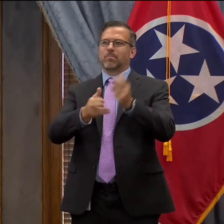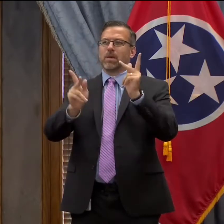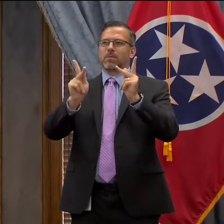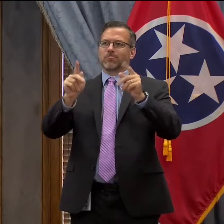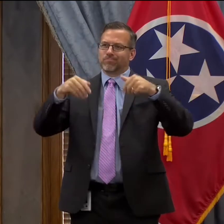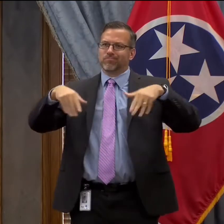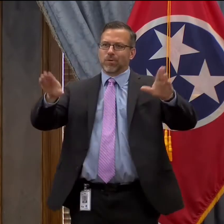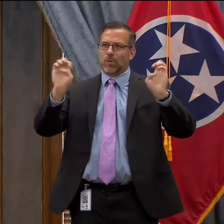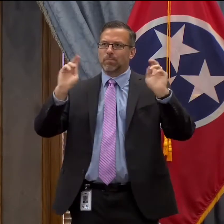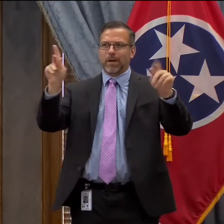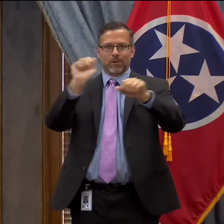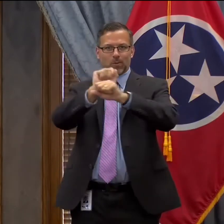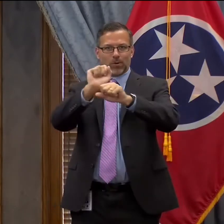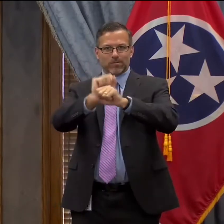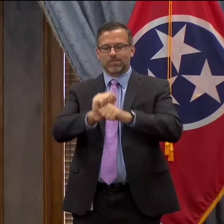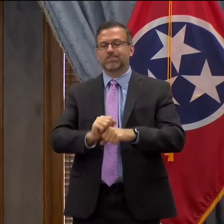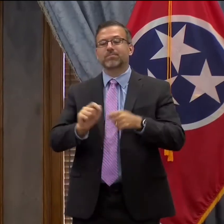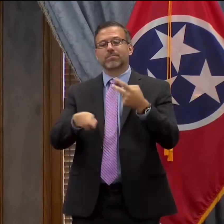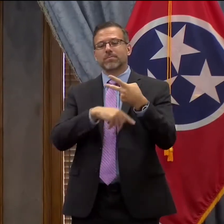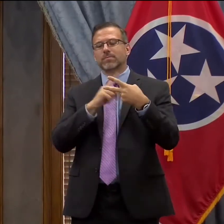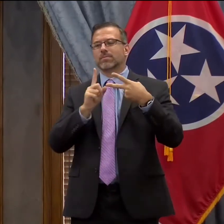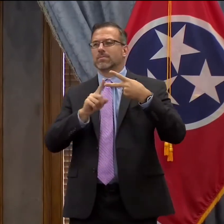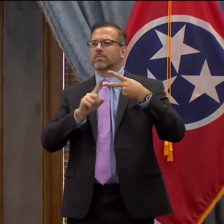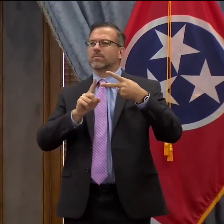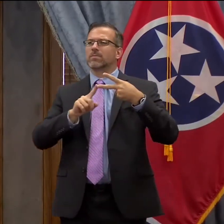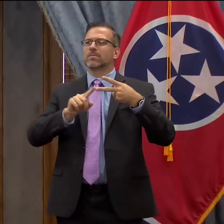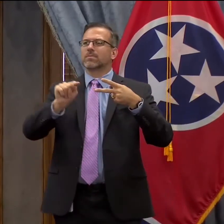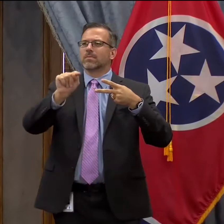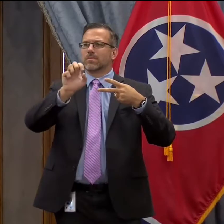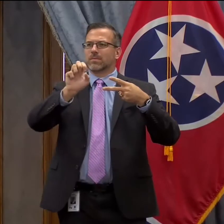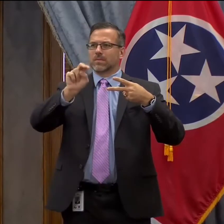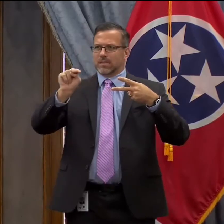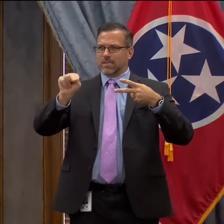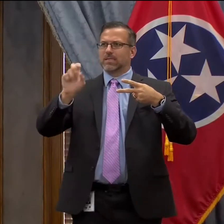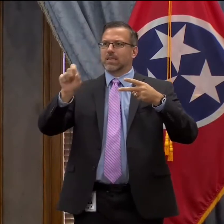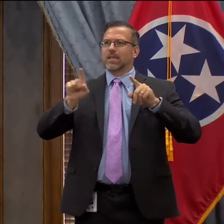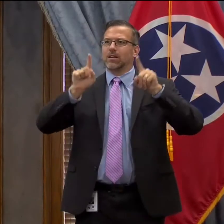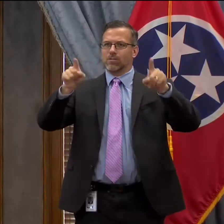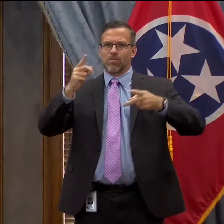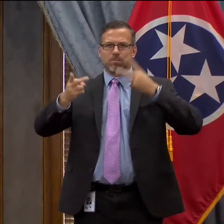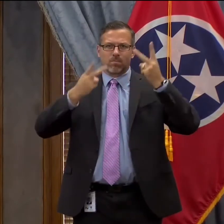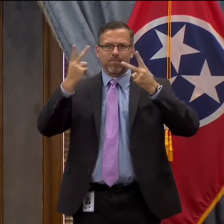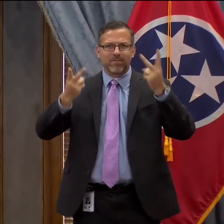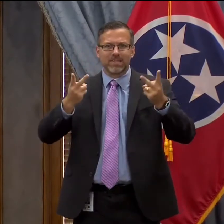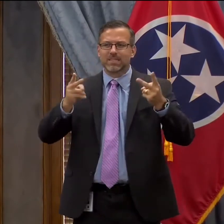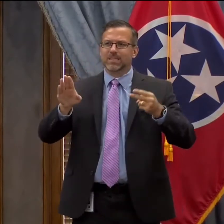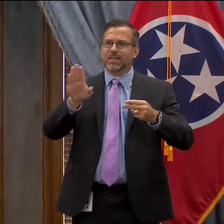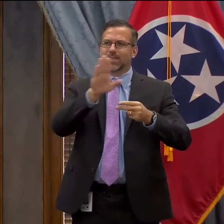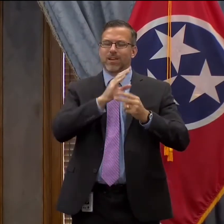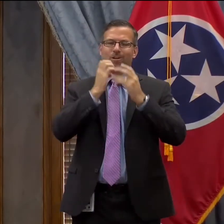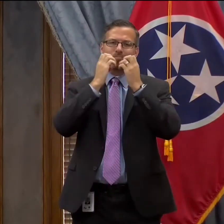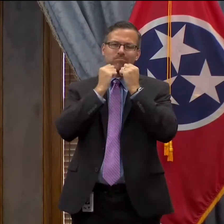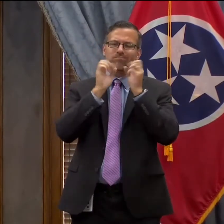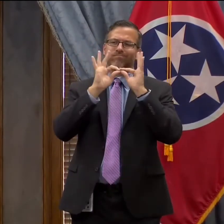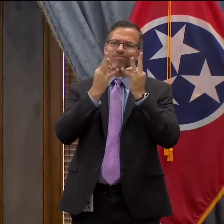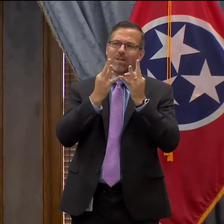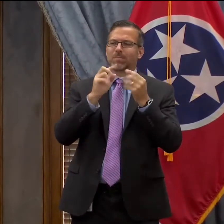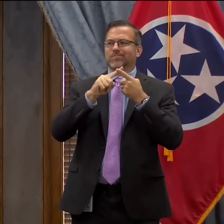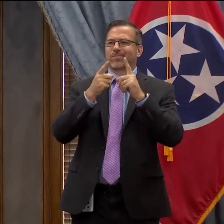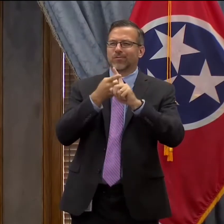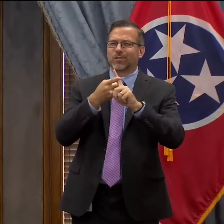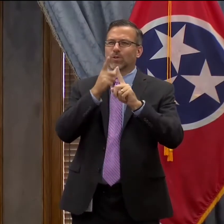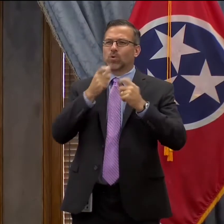be talking about the ability of Tennesseans again to safely visit their loved ones and friends in nursing homes and